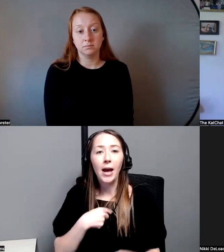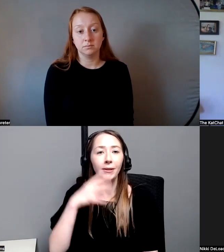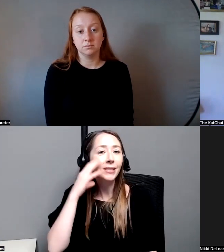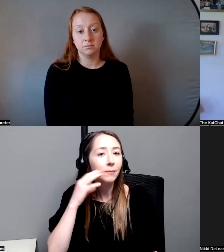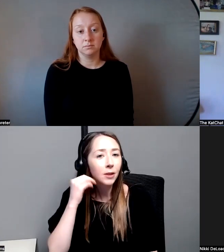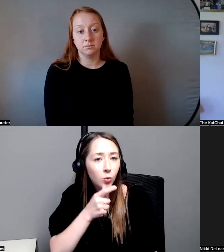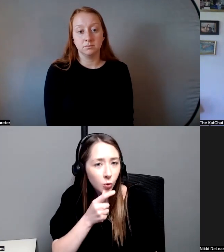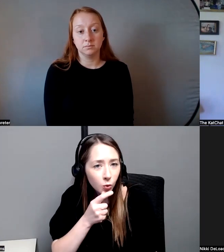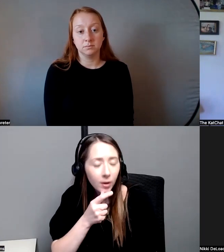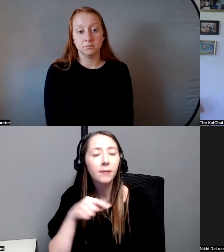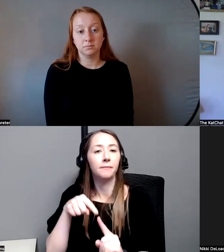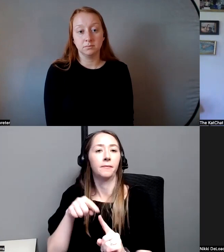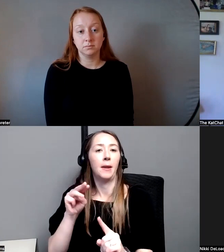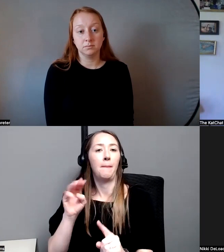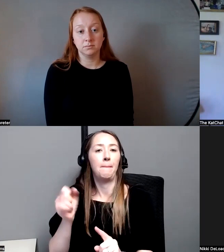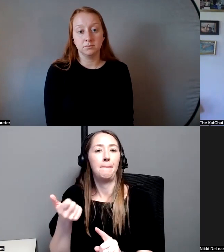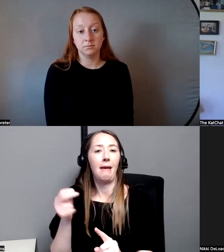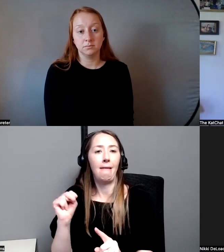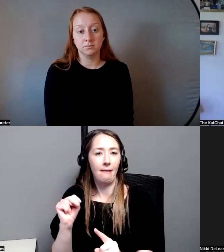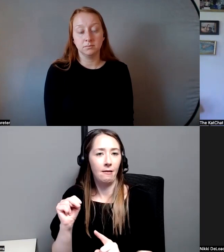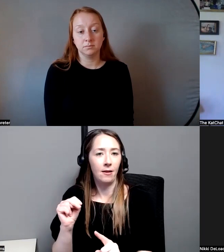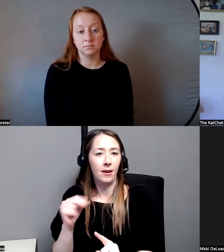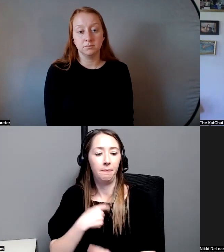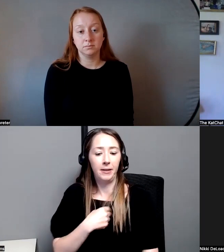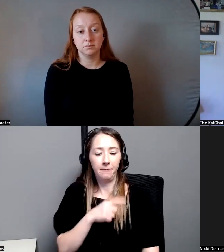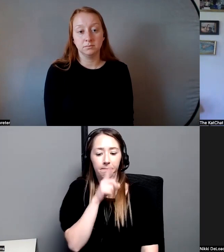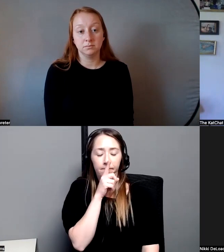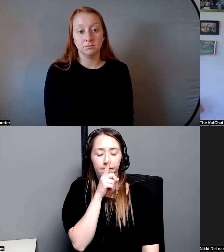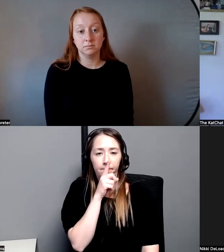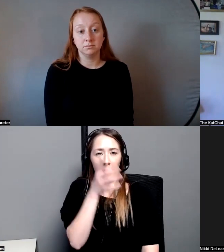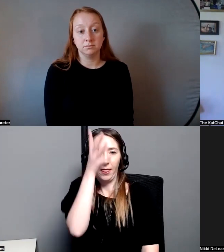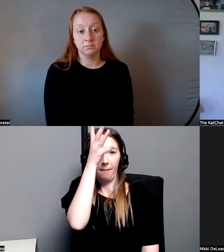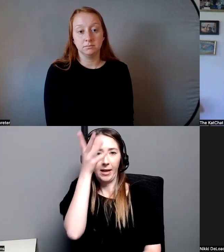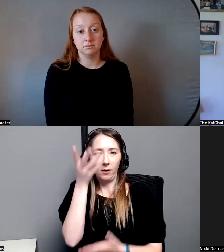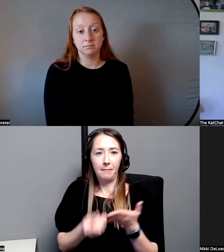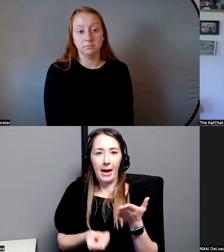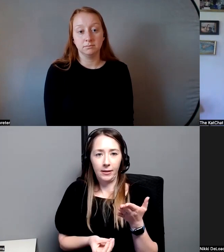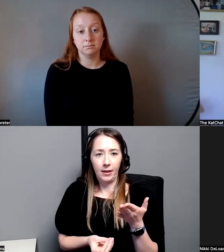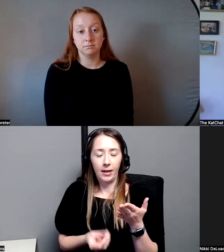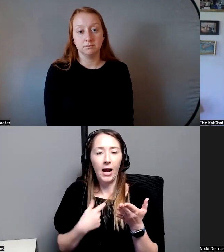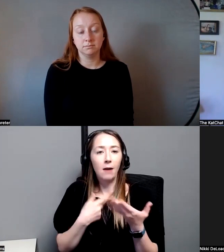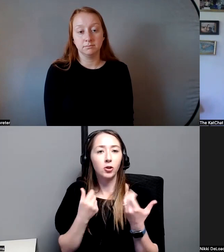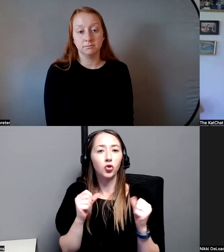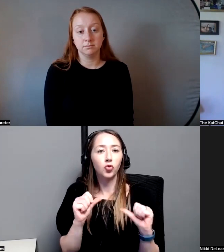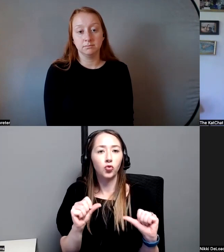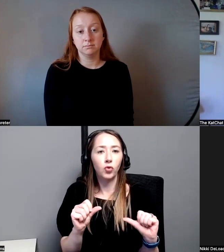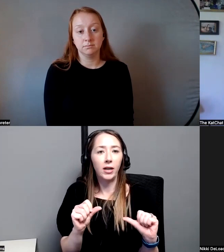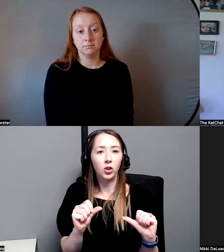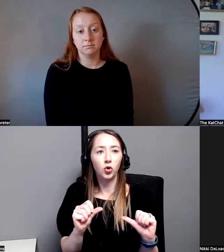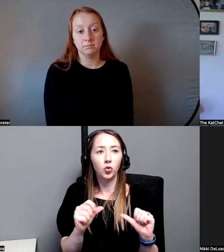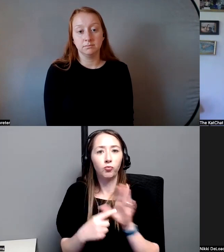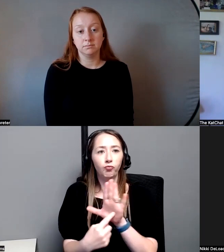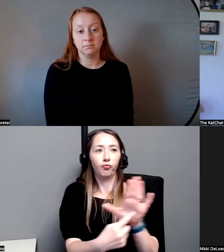Megan. I didn't tell anybody what was going on in my life because I was trying to be a leader